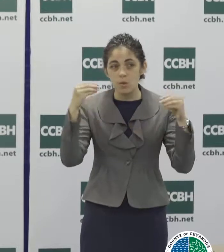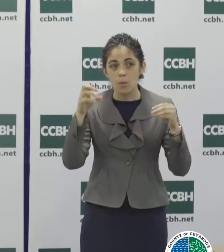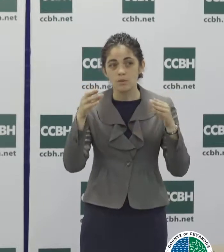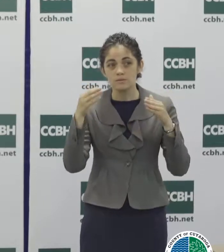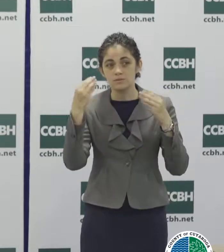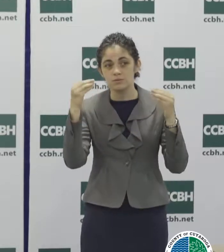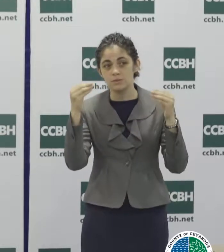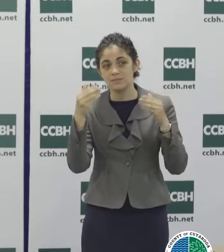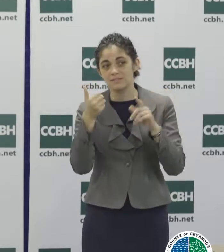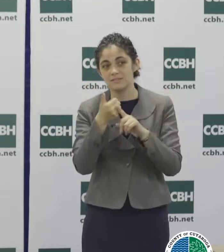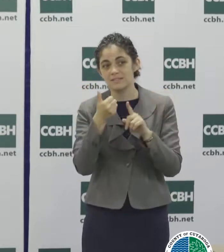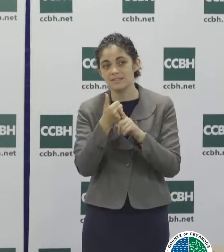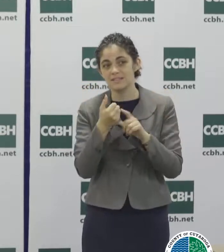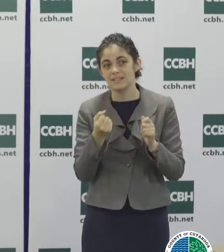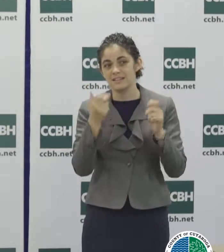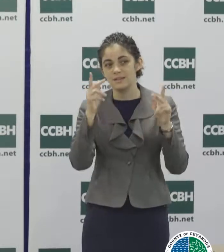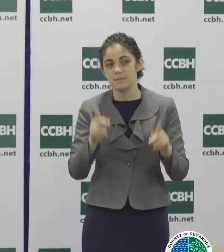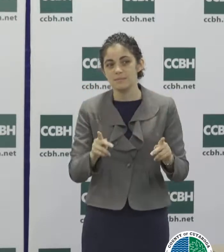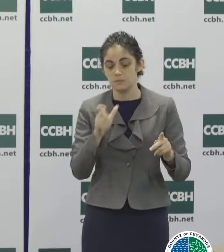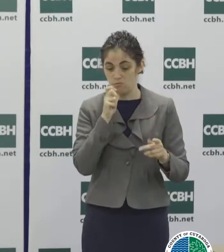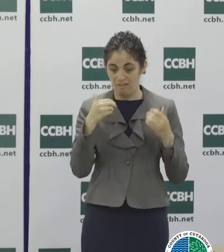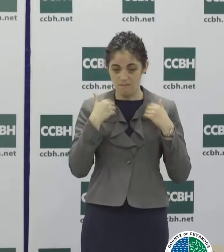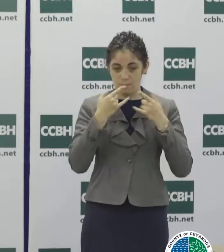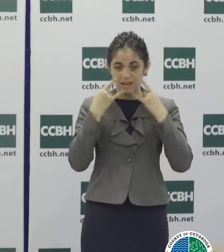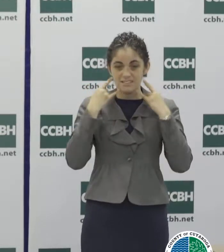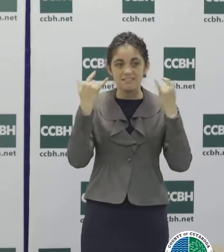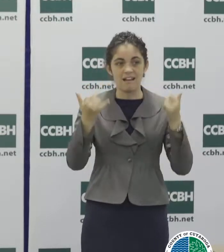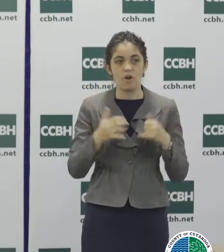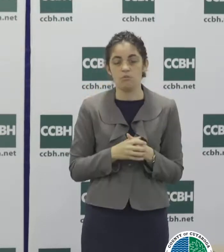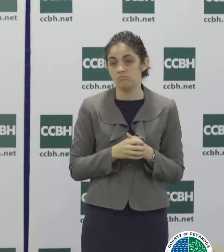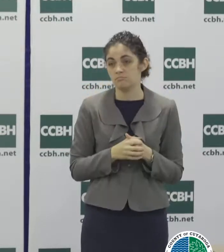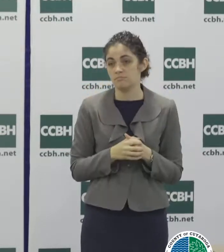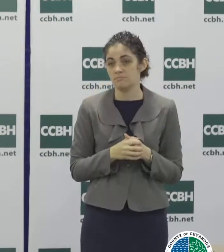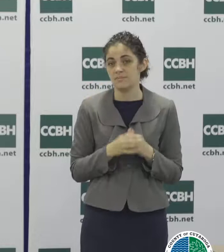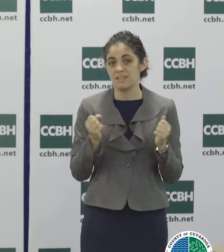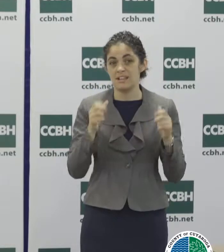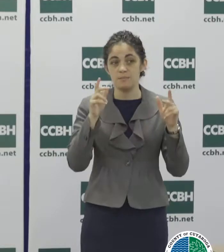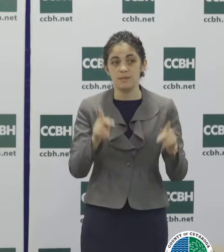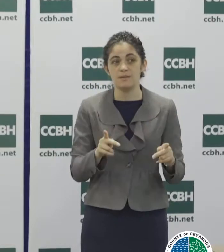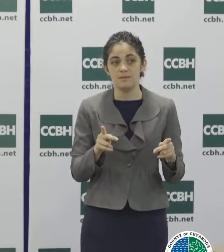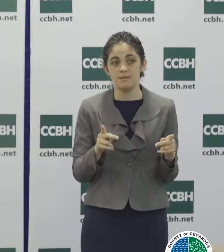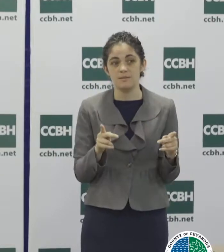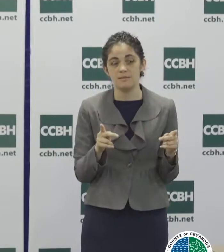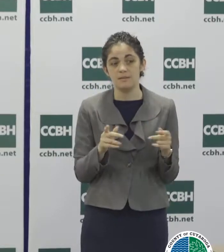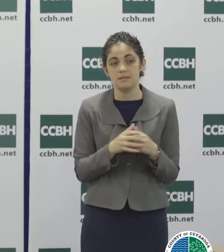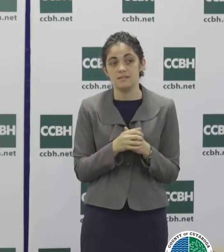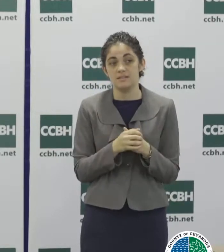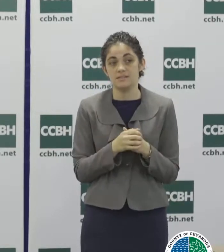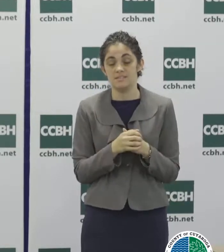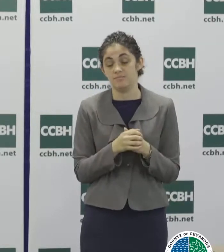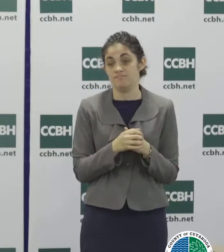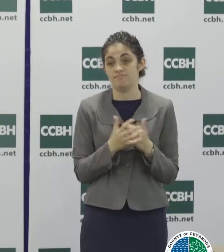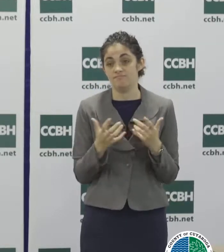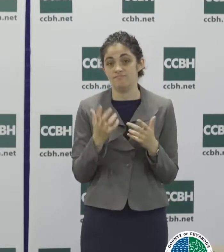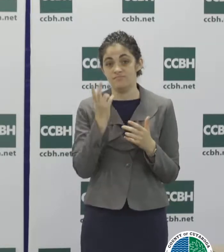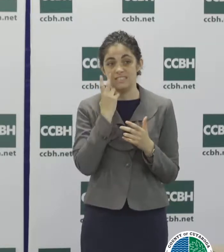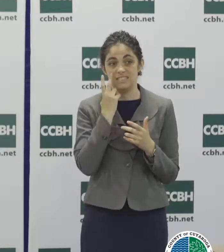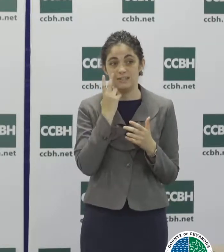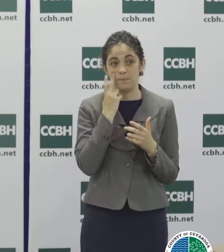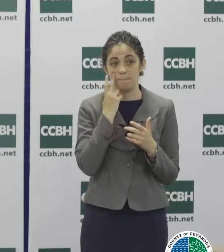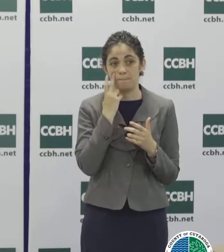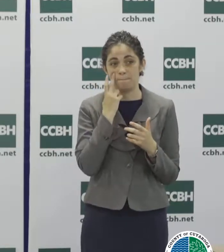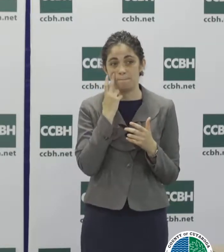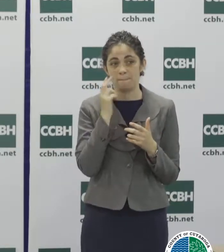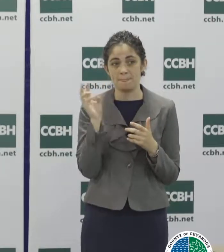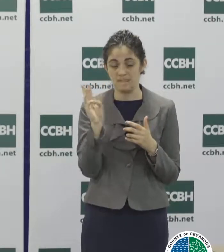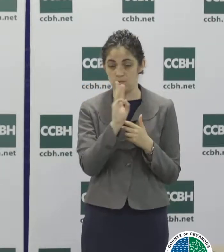stores. Tons of people aren't wearing masks out and about. Tons of people are passed it on the